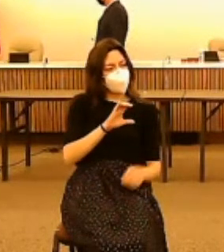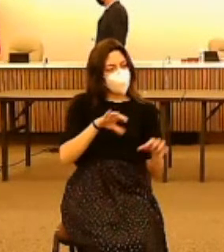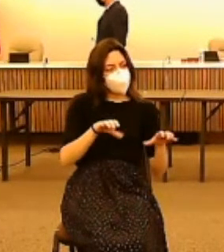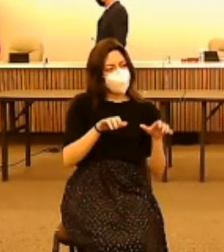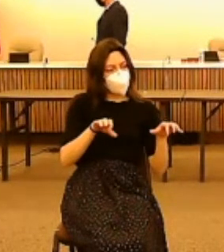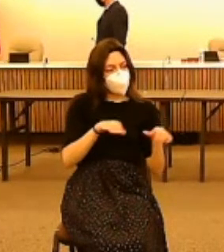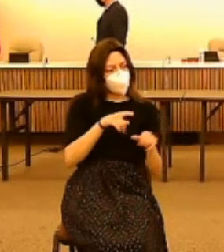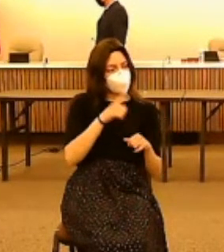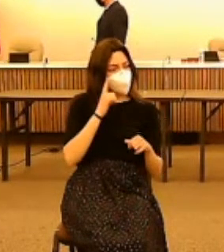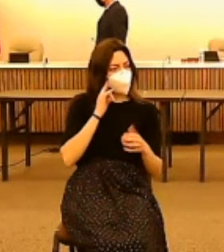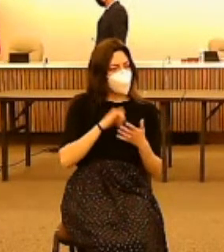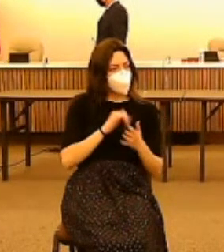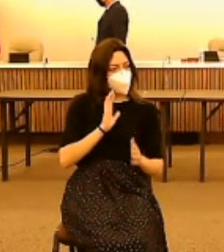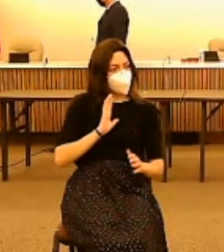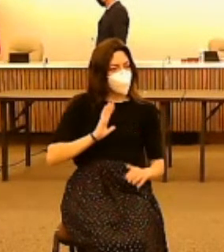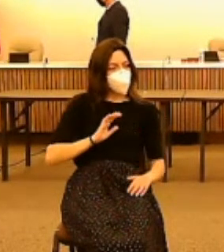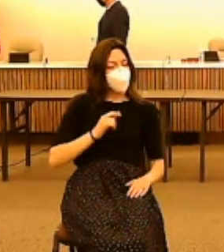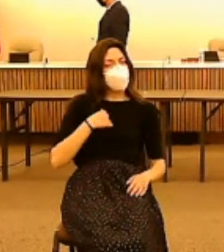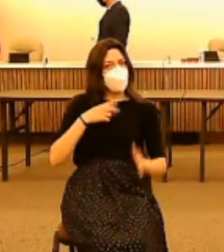What?